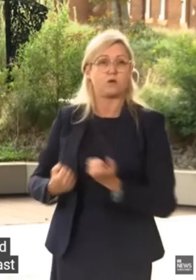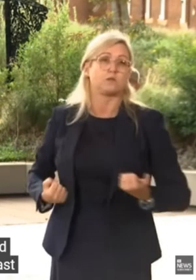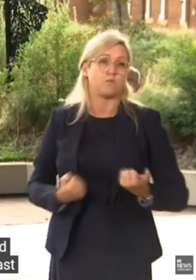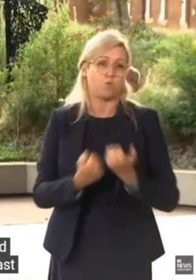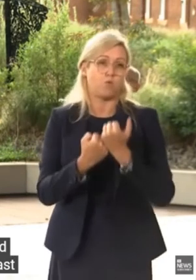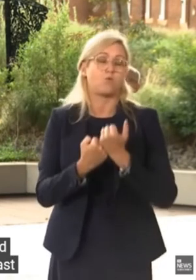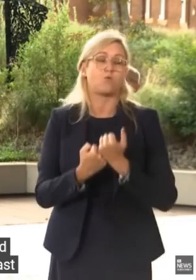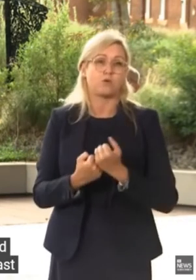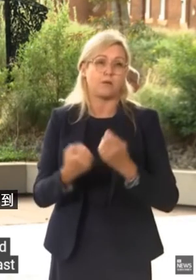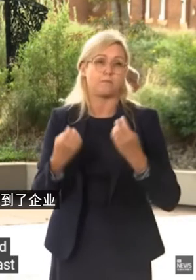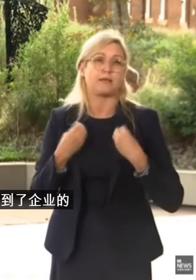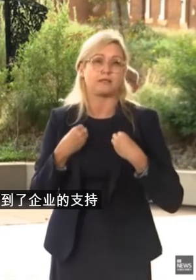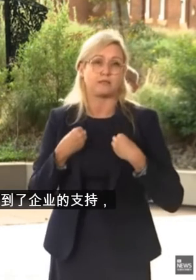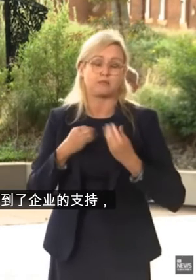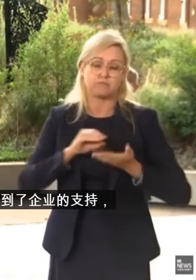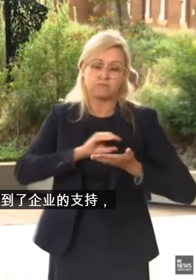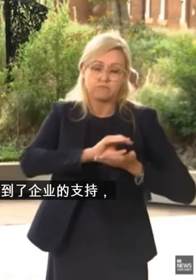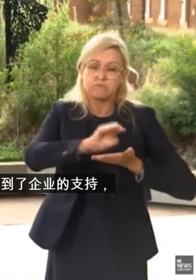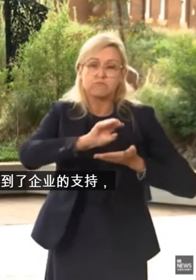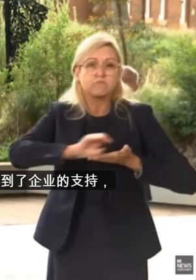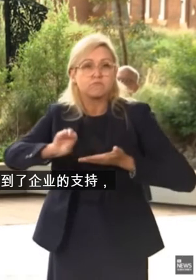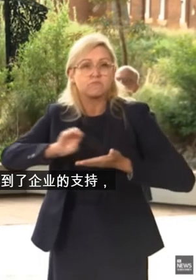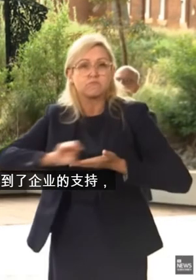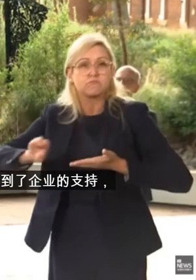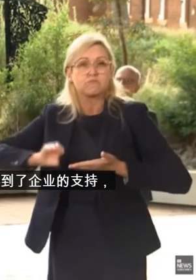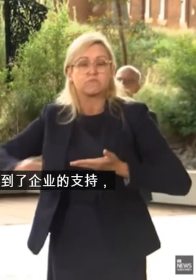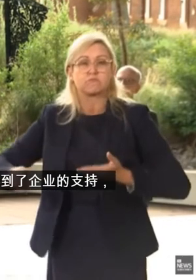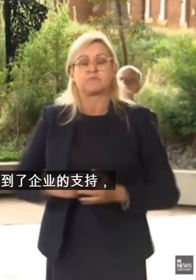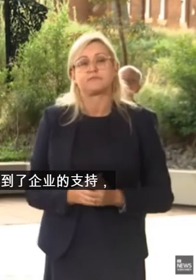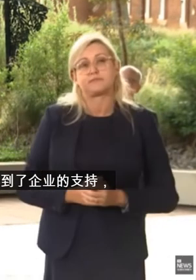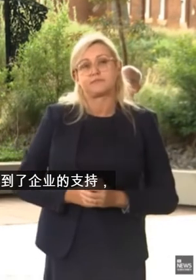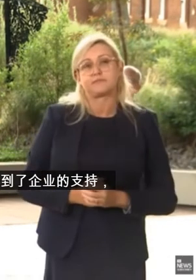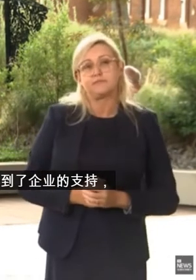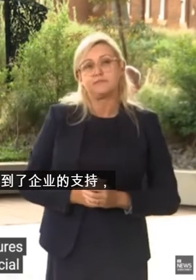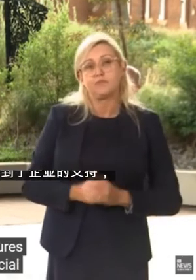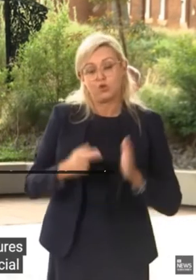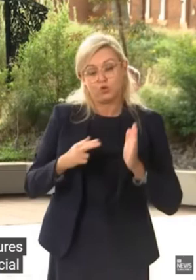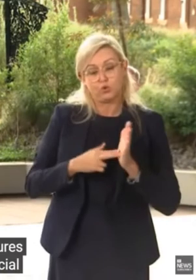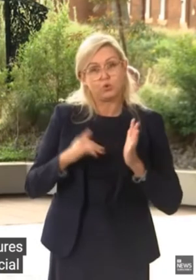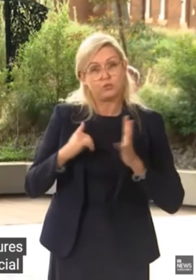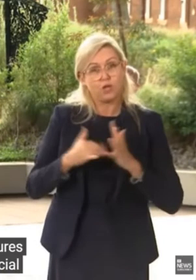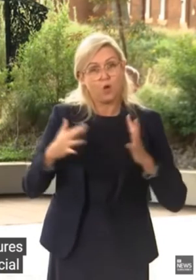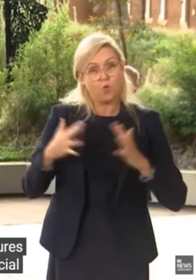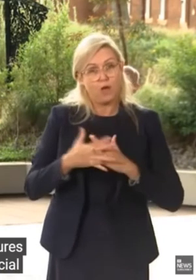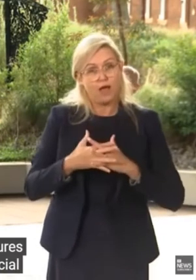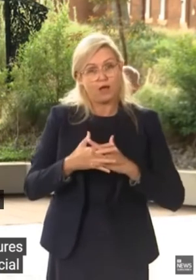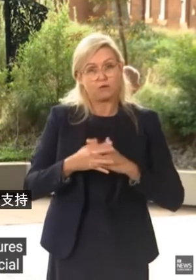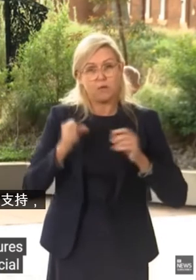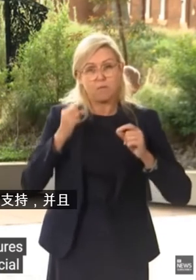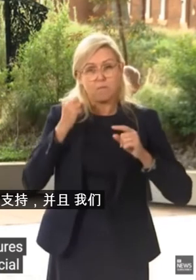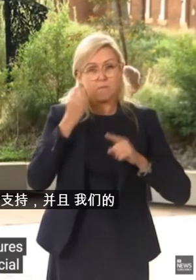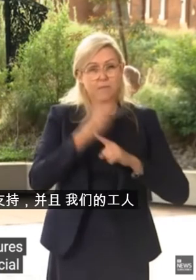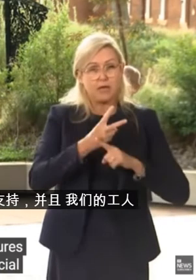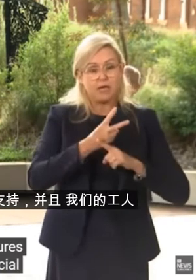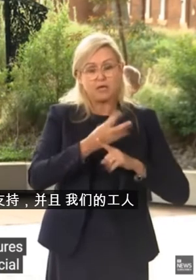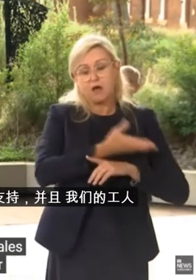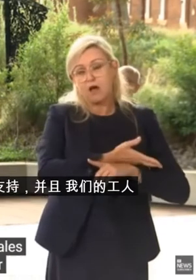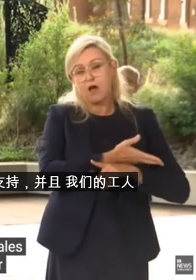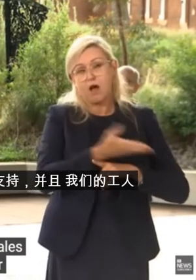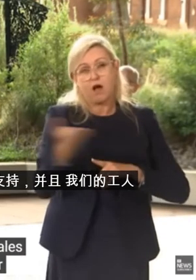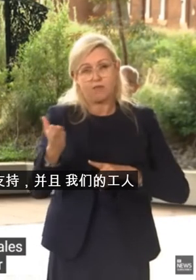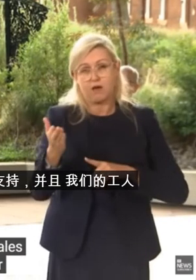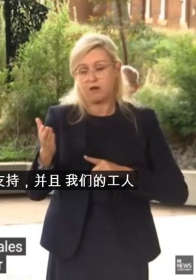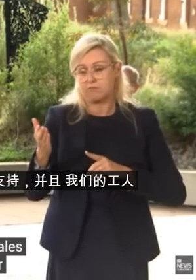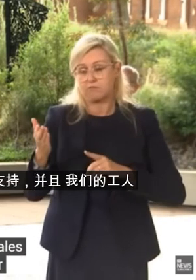through all our support measures. We've provided more financial support here in New South Wales for our businesses and our